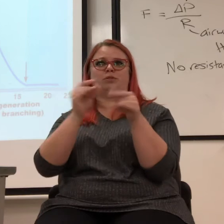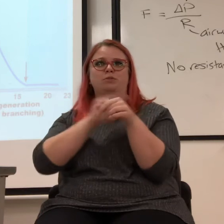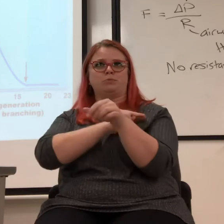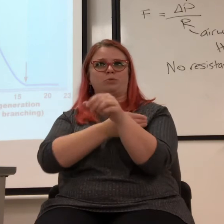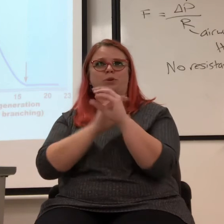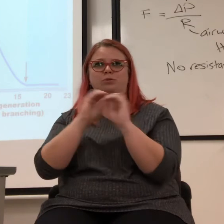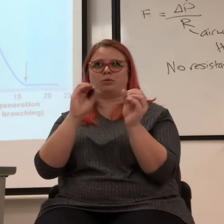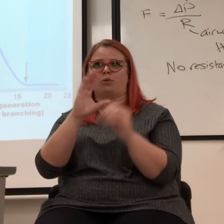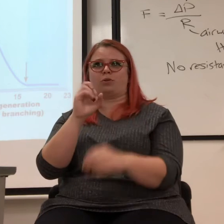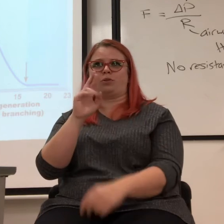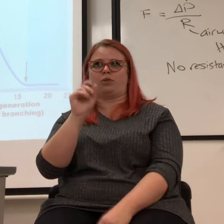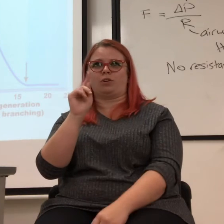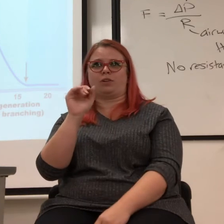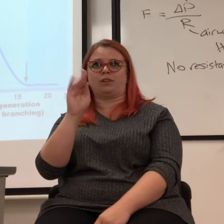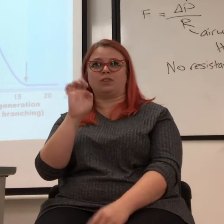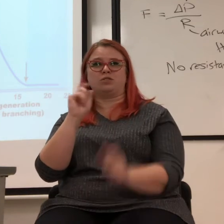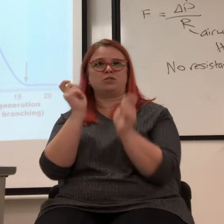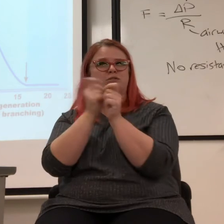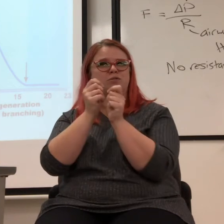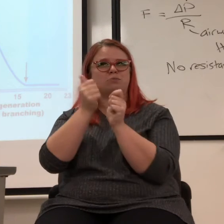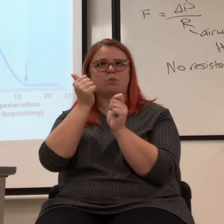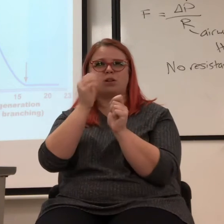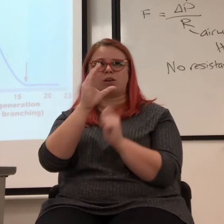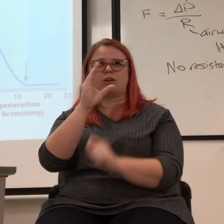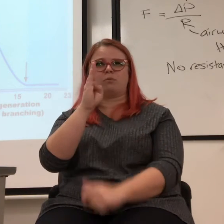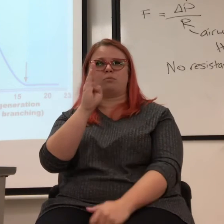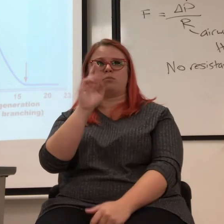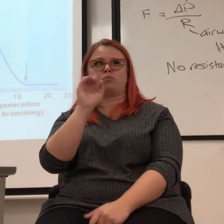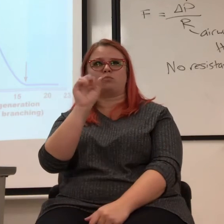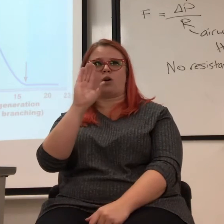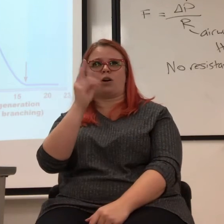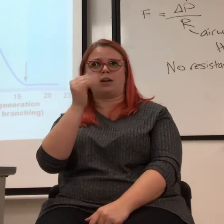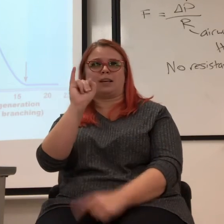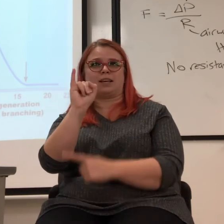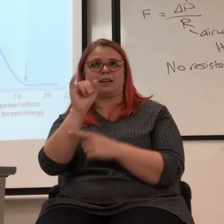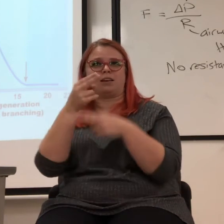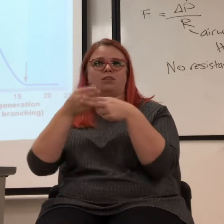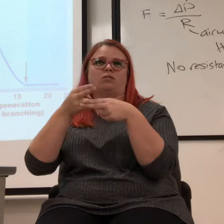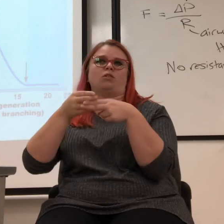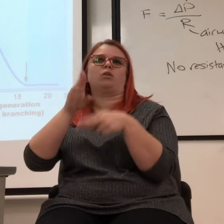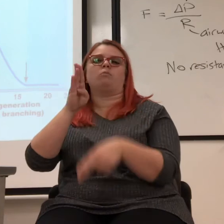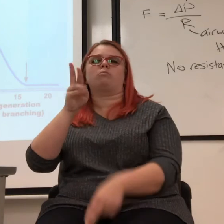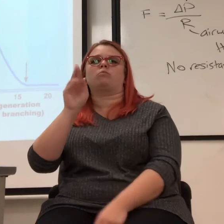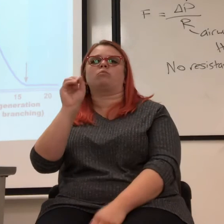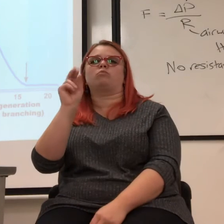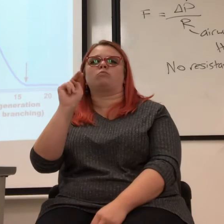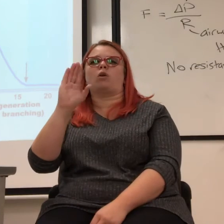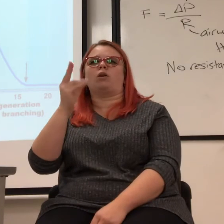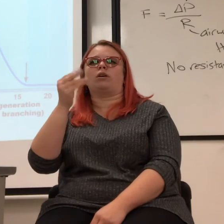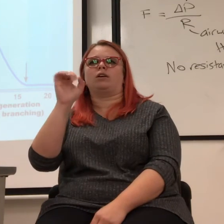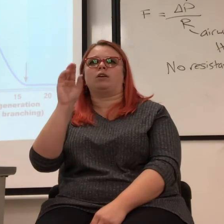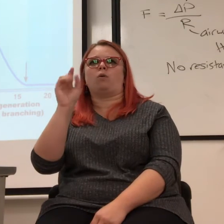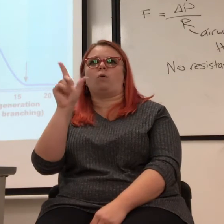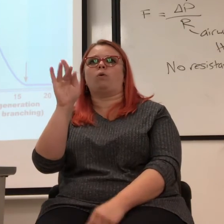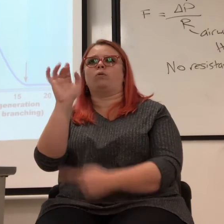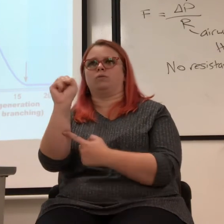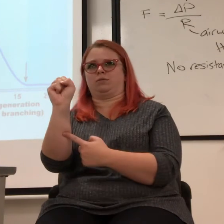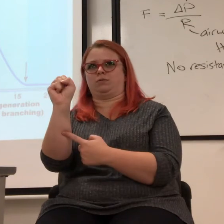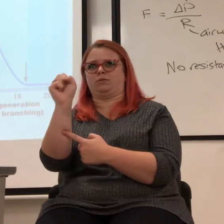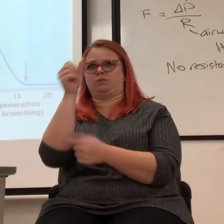the bronchi are called bronchioles. Remember that? You can change this at the bronchial level.